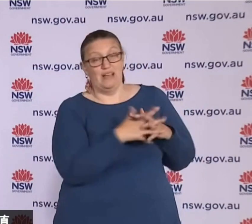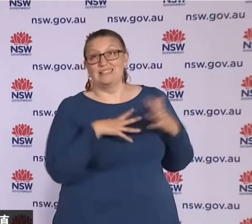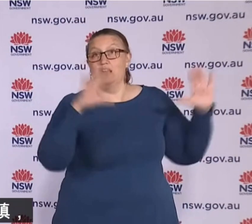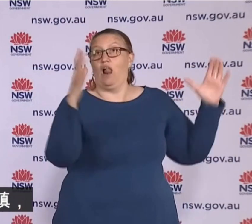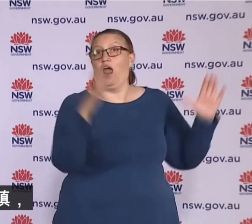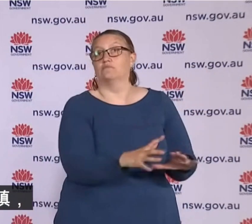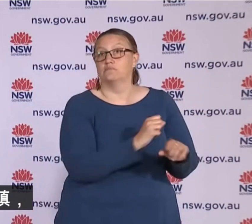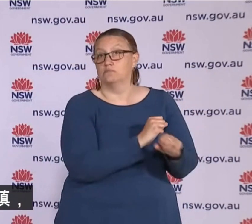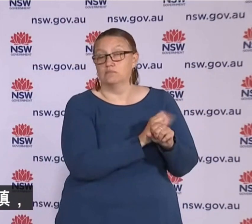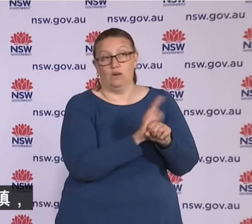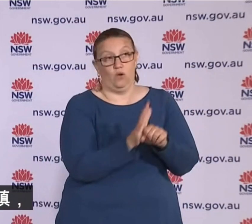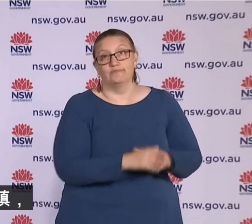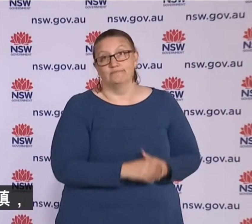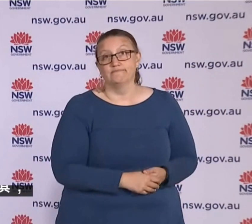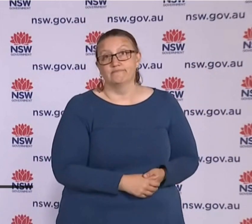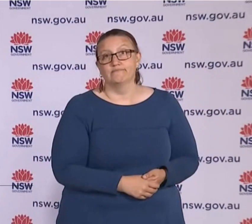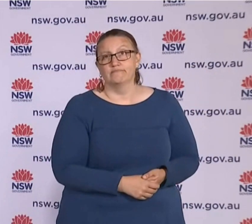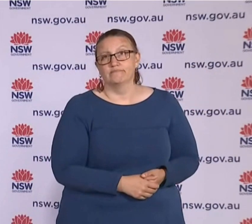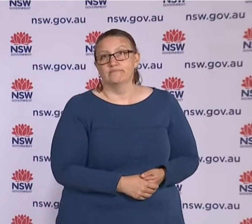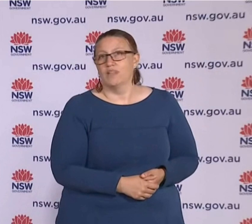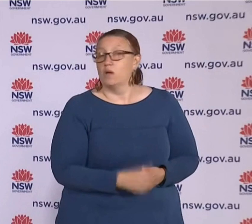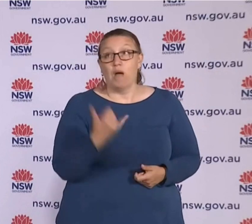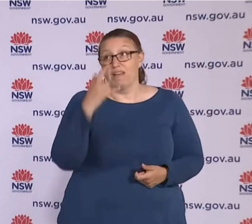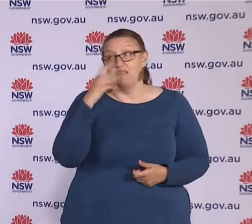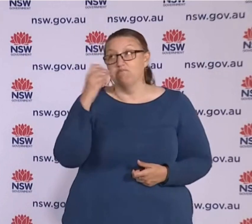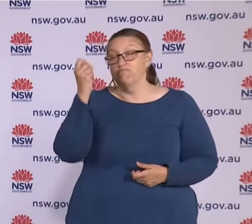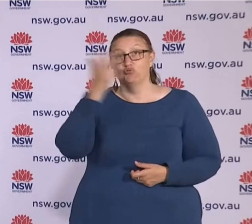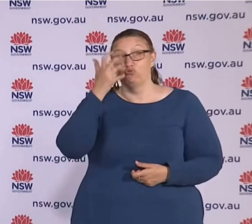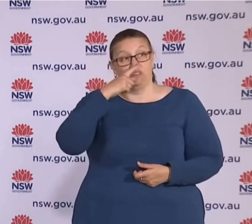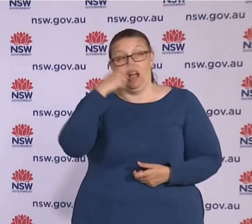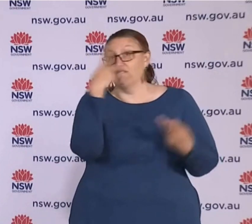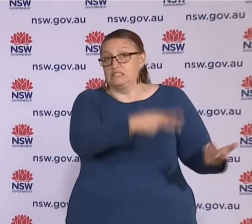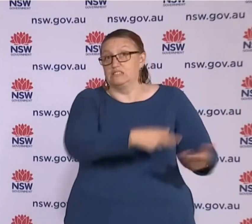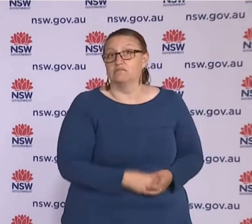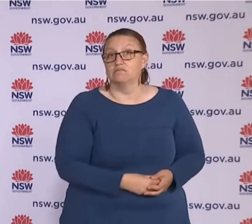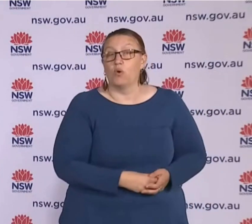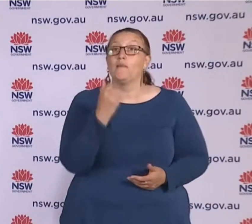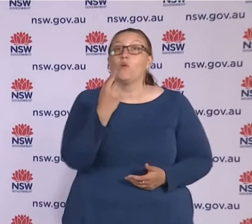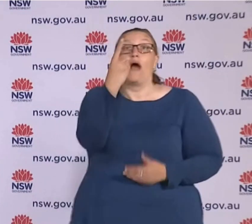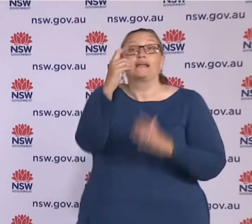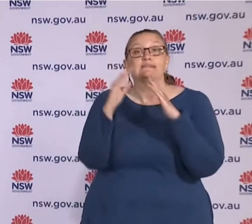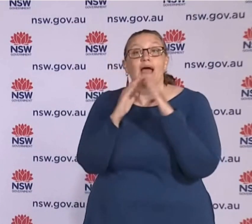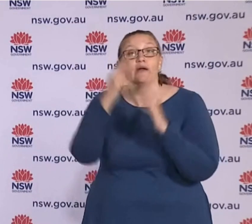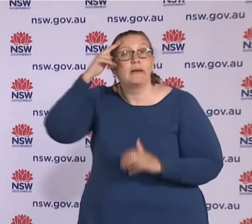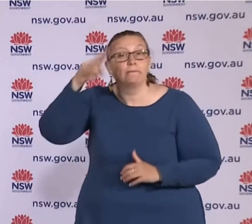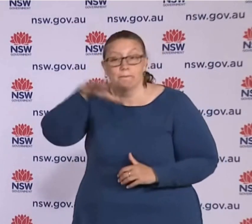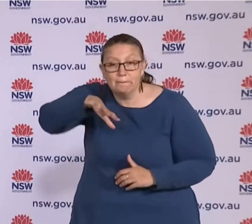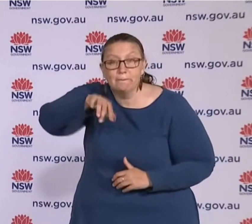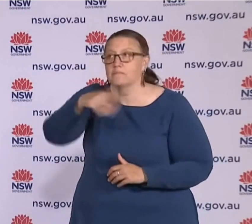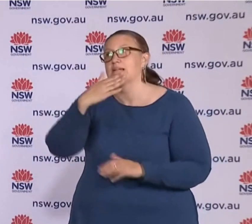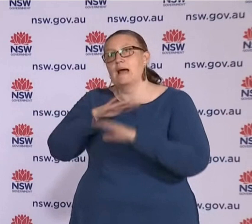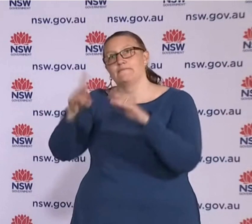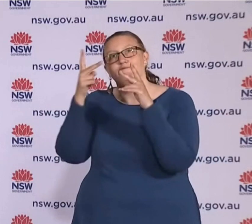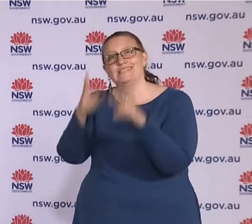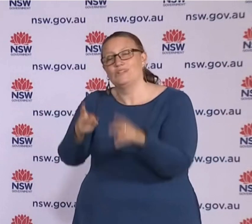weeks because there's cases there and we're still managing that. Or it could very well be a suburb, or we might say to a local government area, please